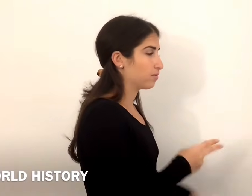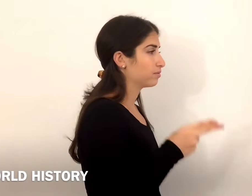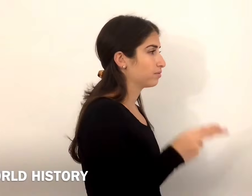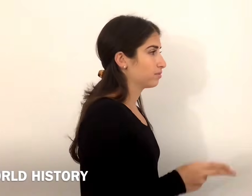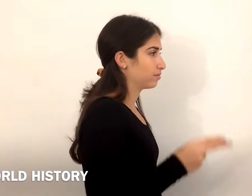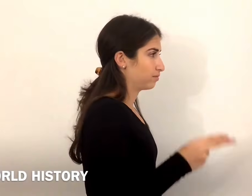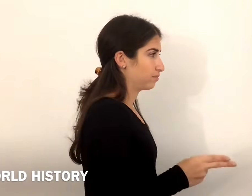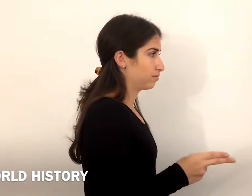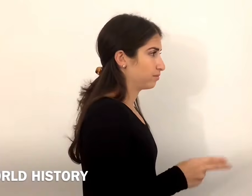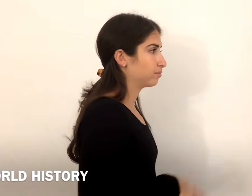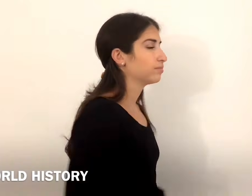history.